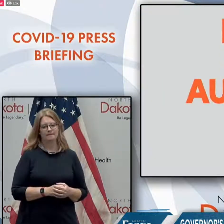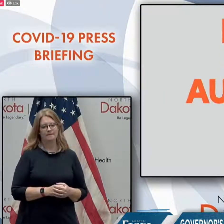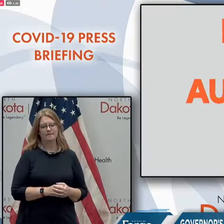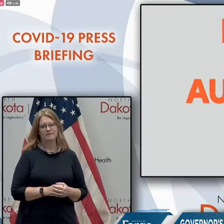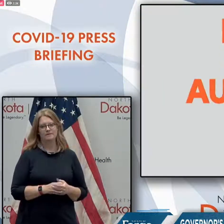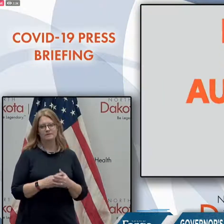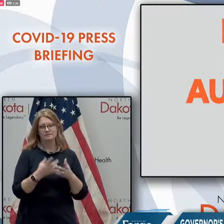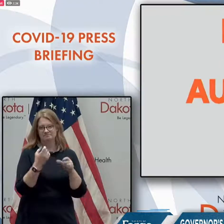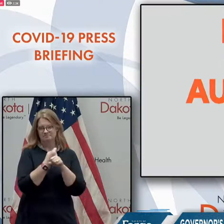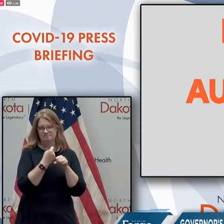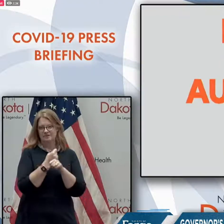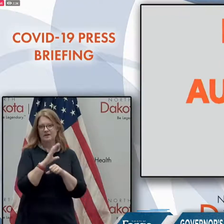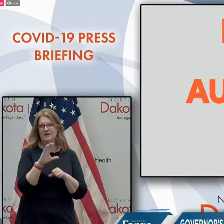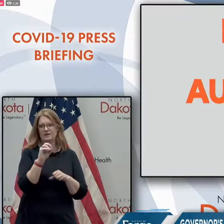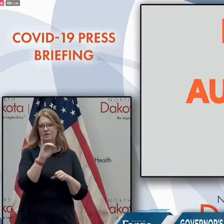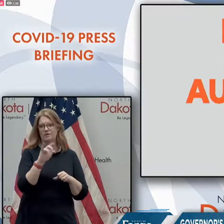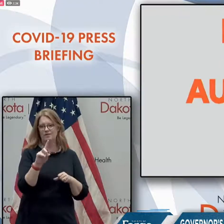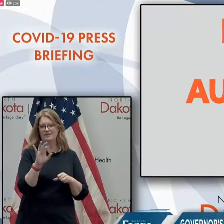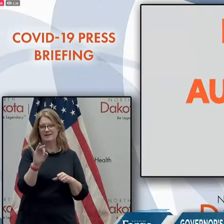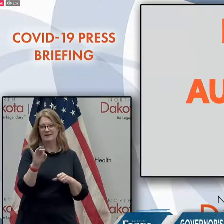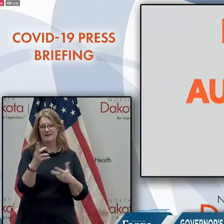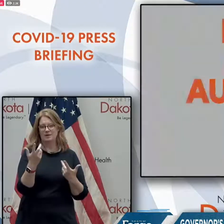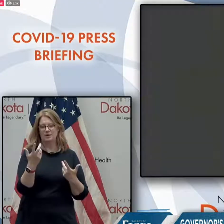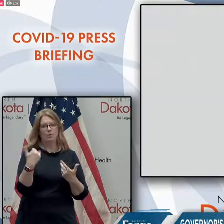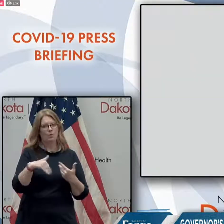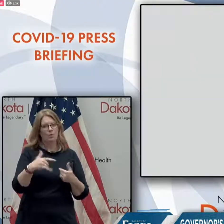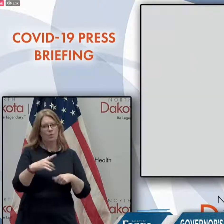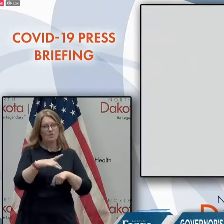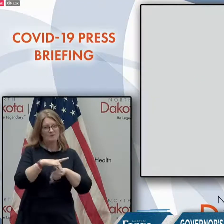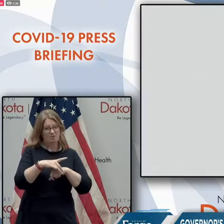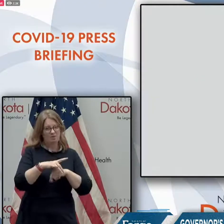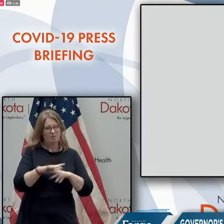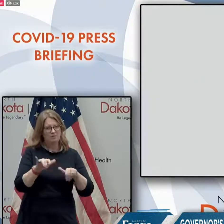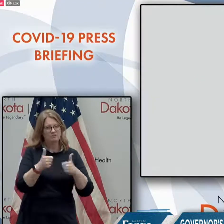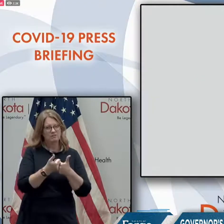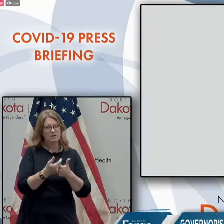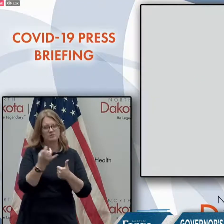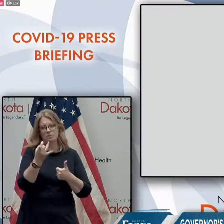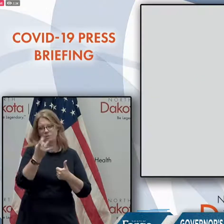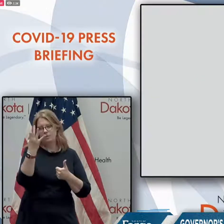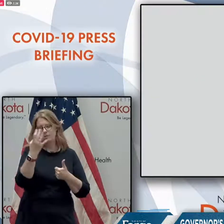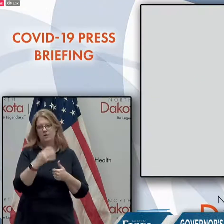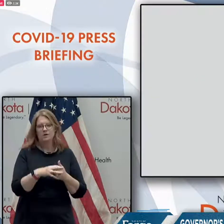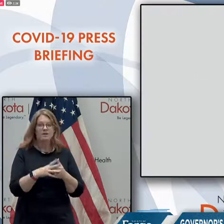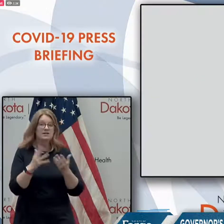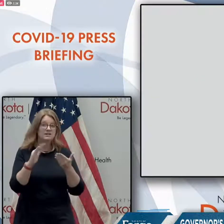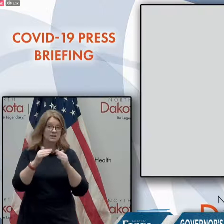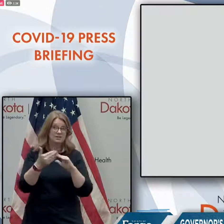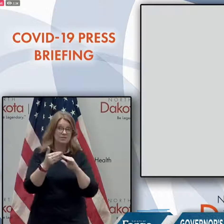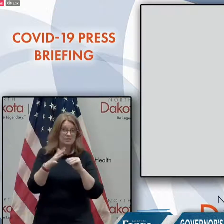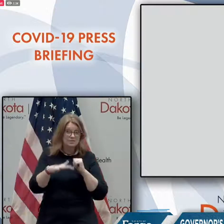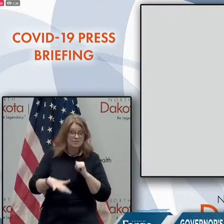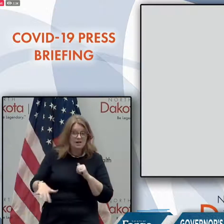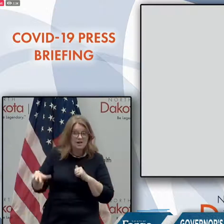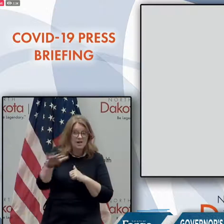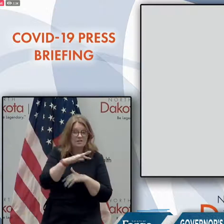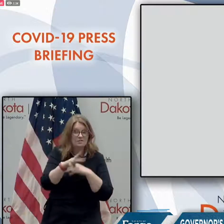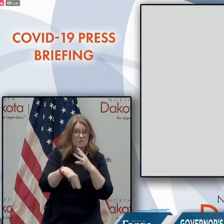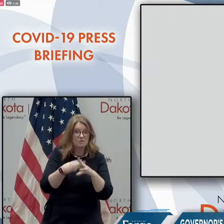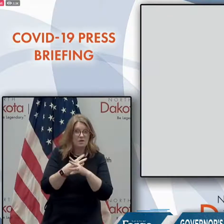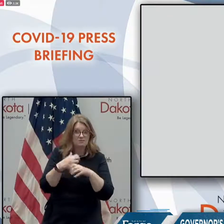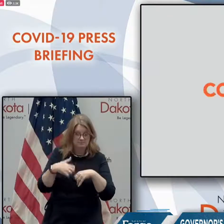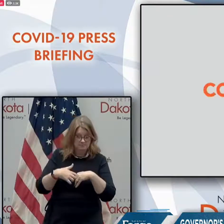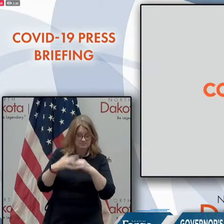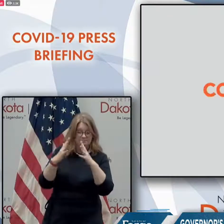Battling COVID-19 is an unprecedented global challenge. To get communities around the world back up and running as quickly and safely